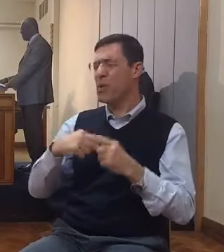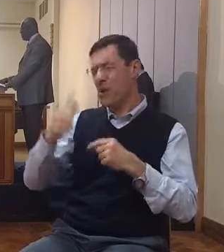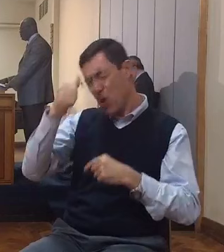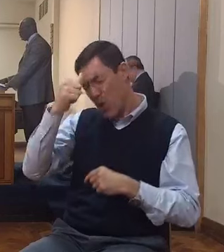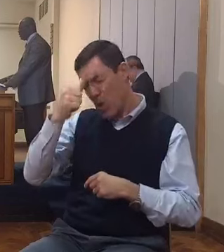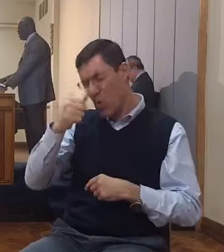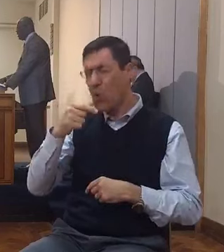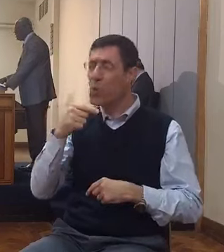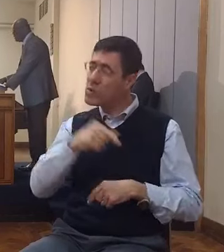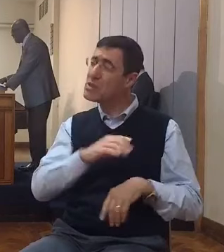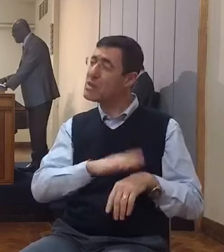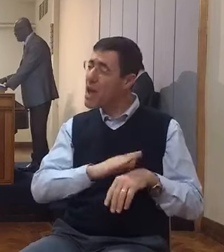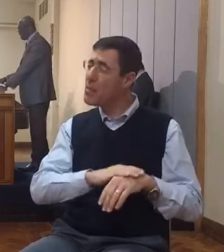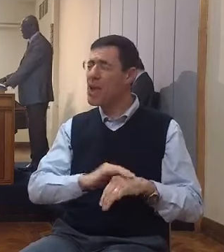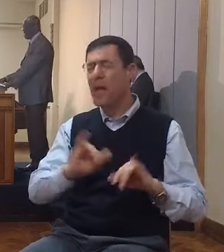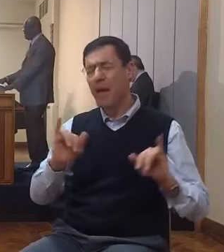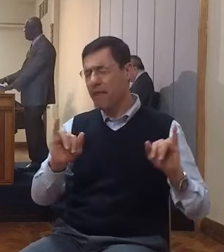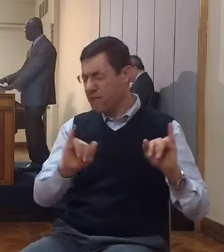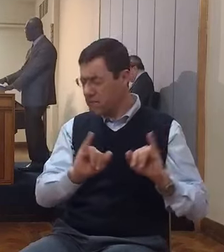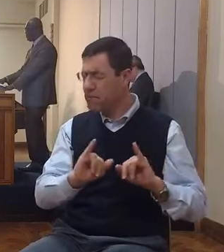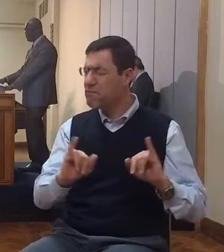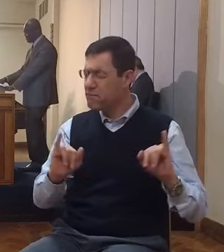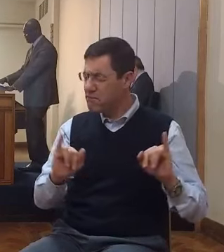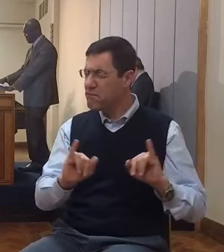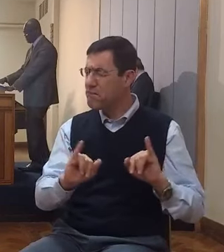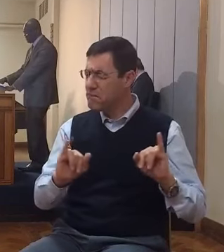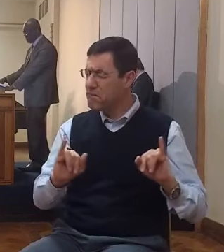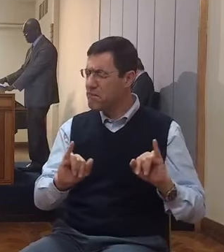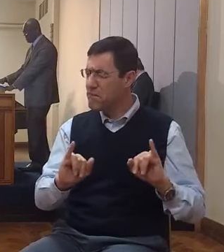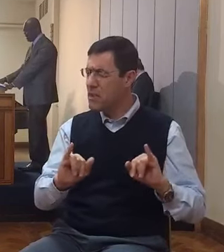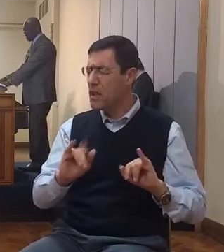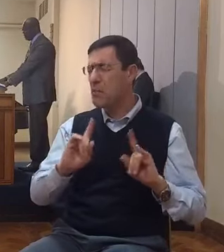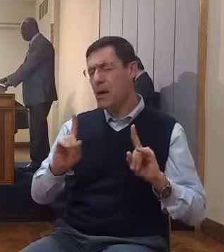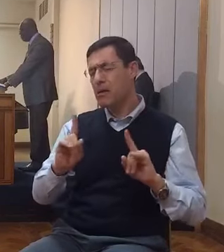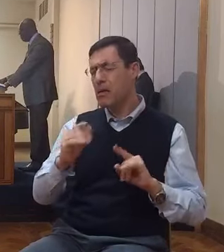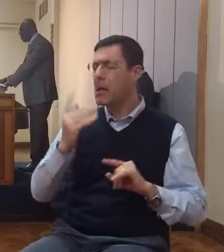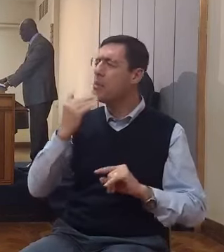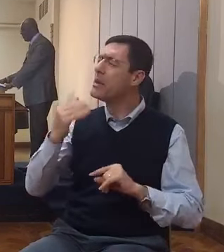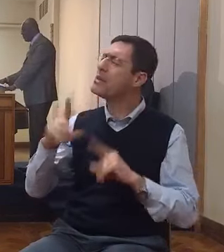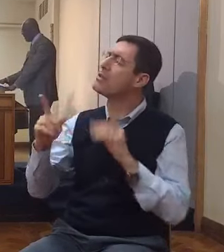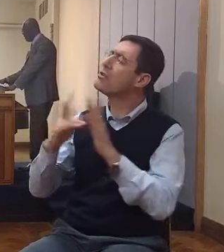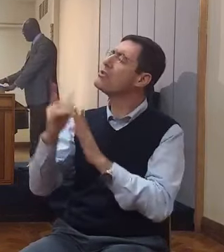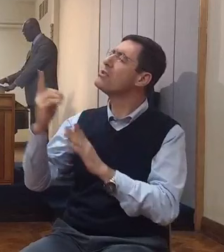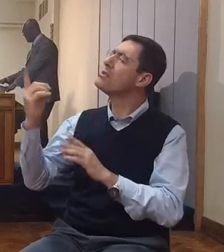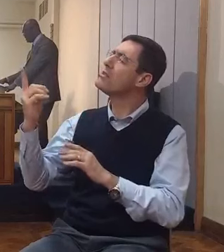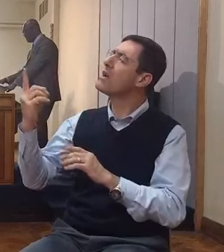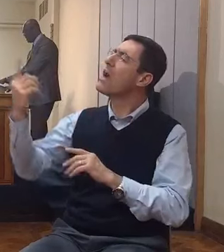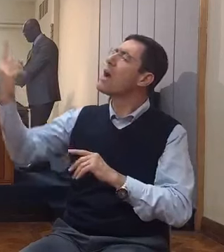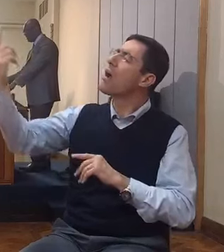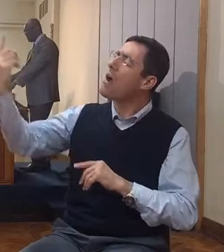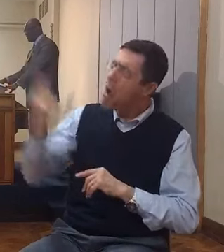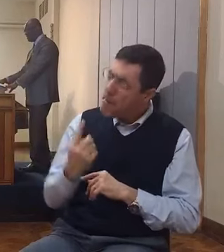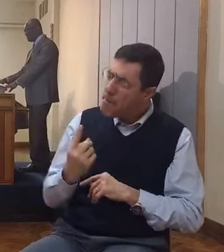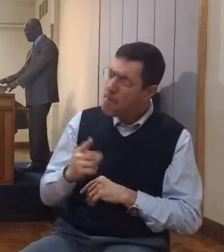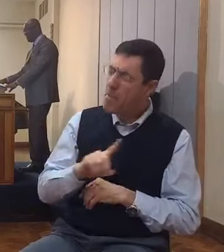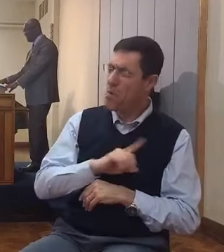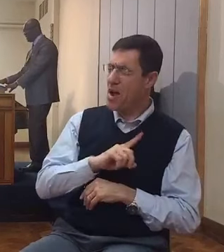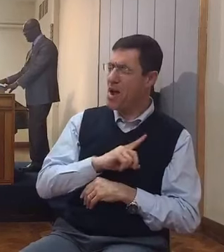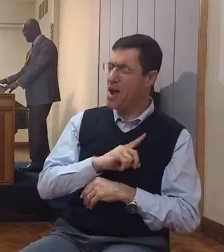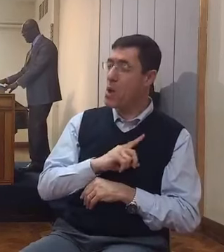as this in which we live? But come, Lord Jesus, come, for we anticipate